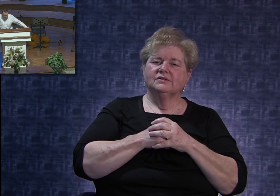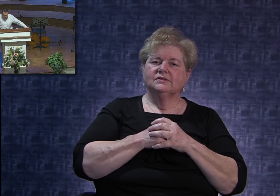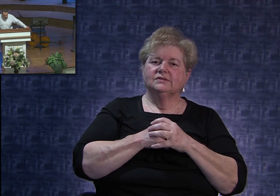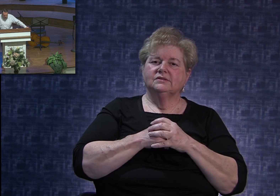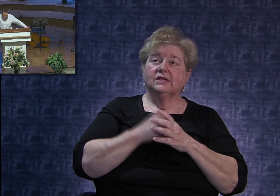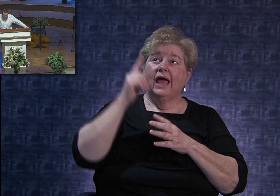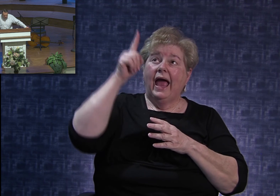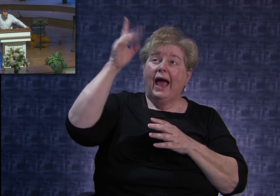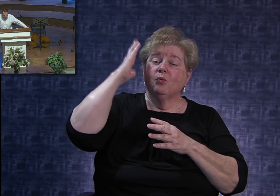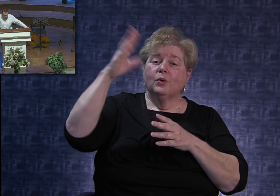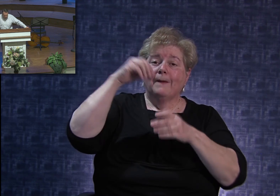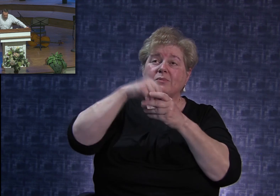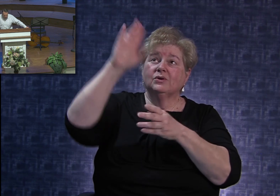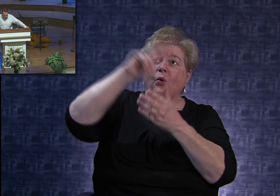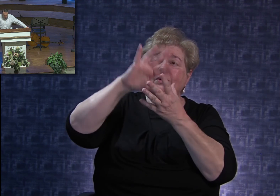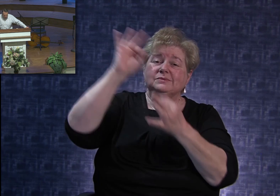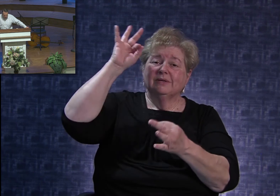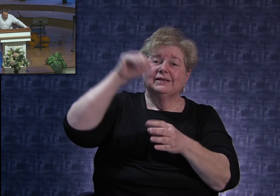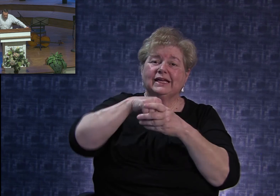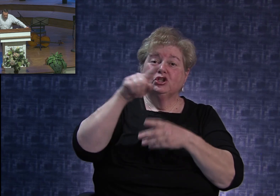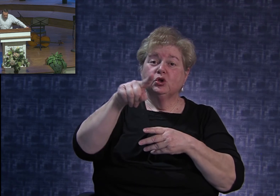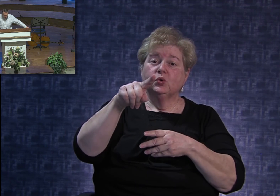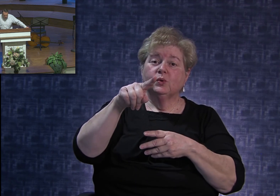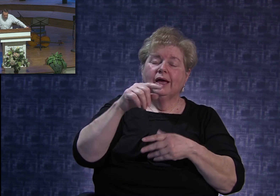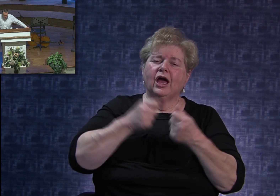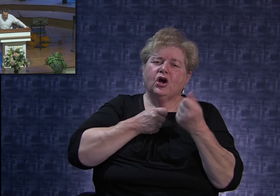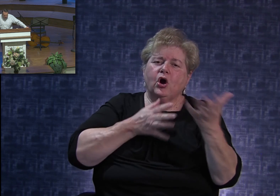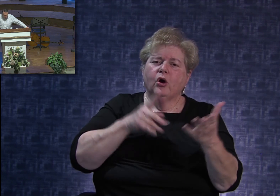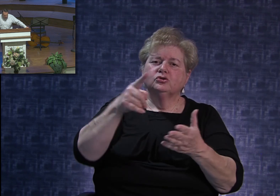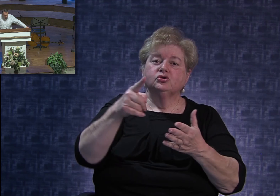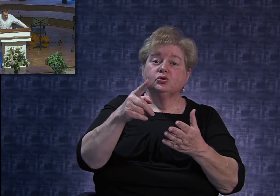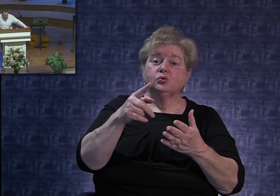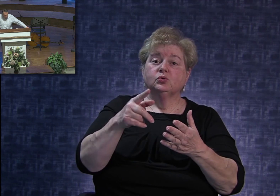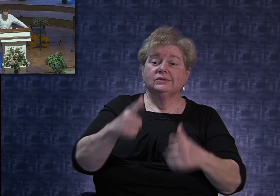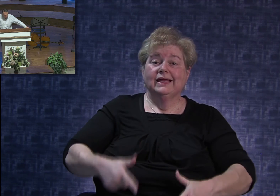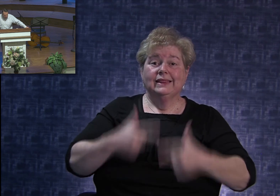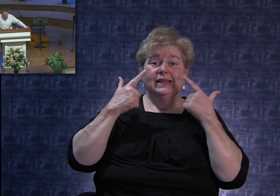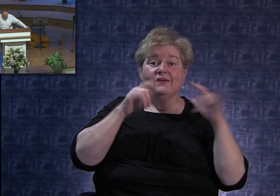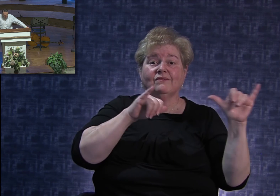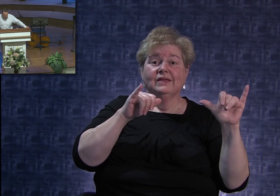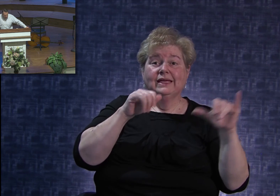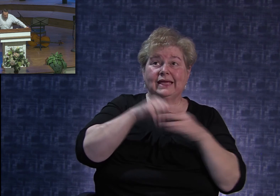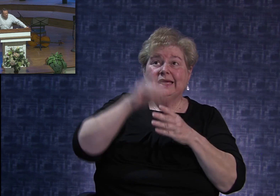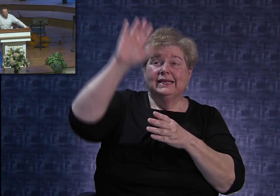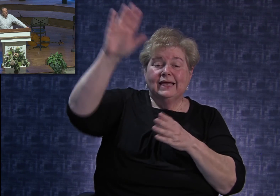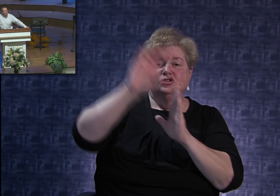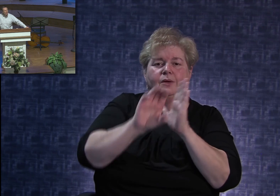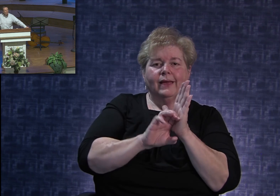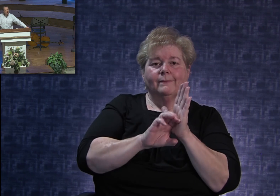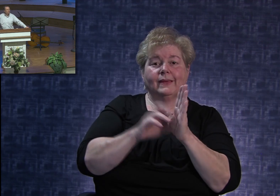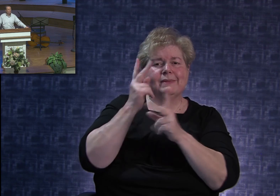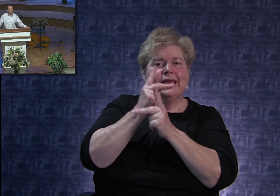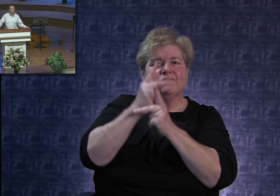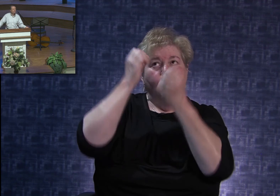I will put my spirit within you and cause you to walk in my statutes and be careful to